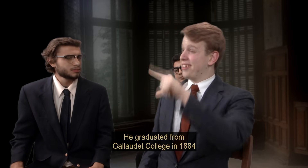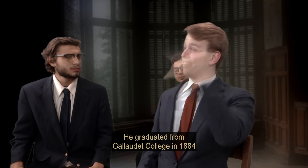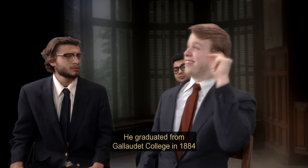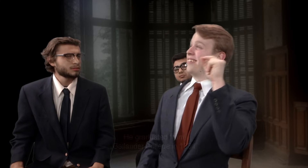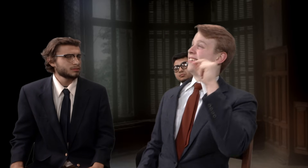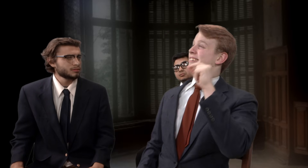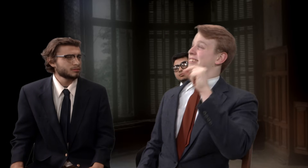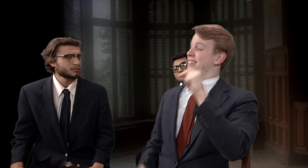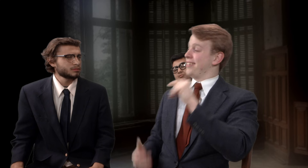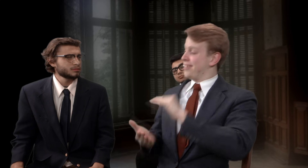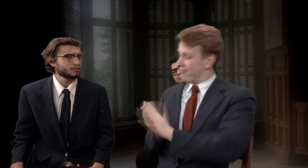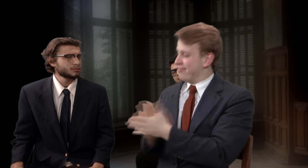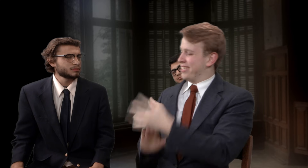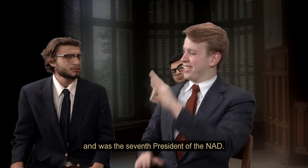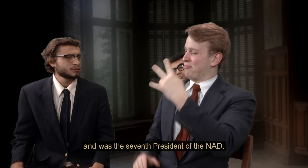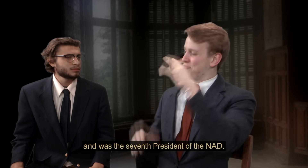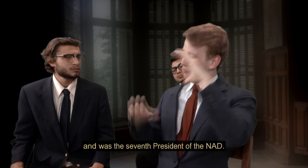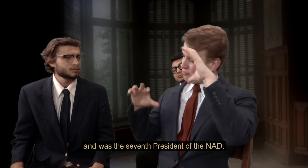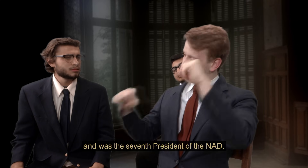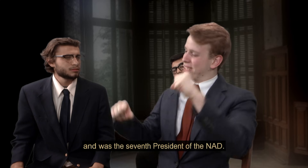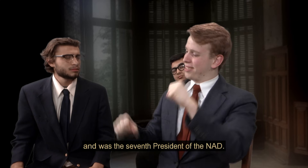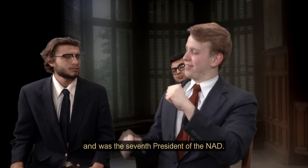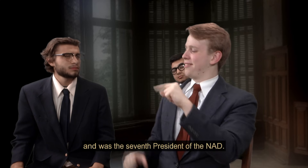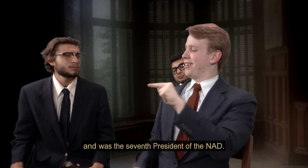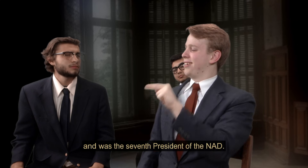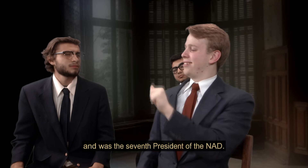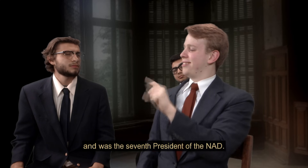1884 and was the 7th president of the NAD.